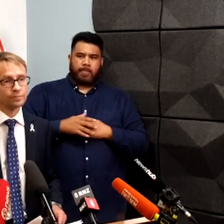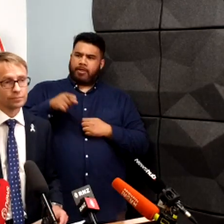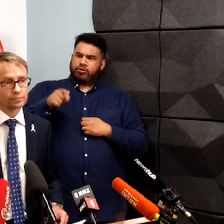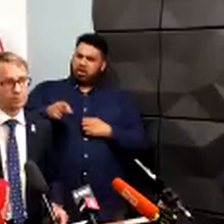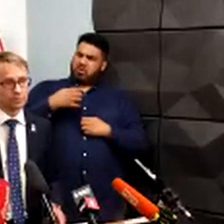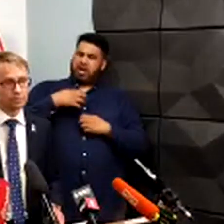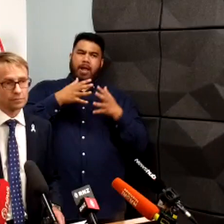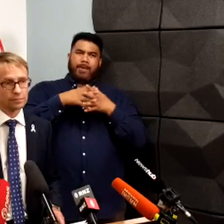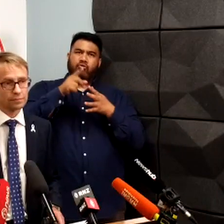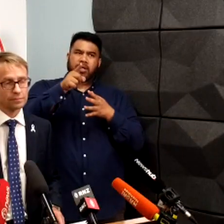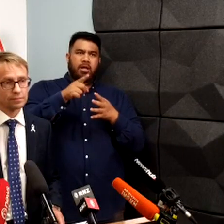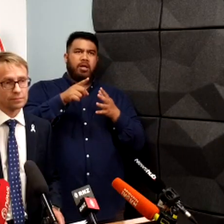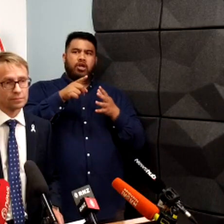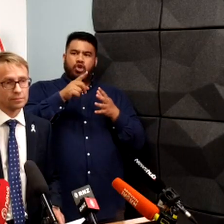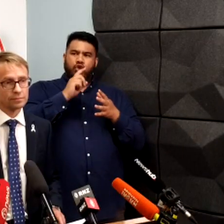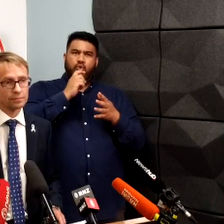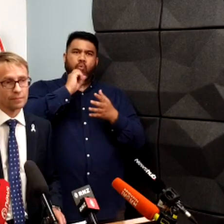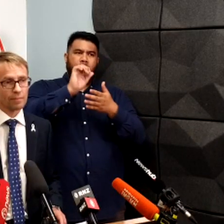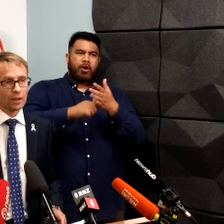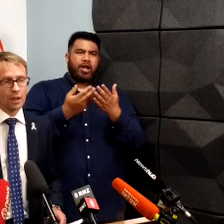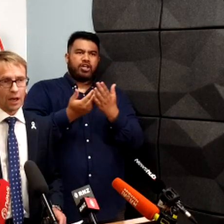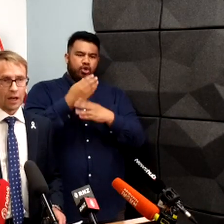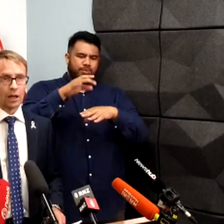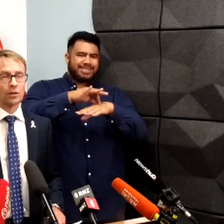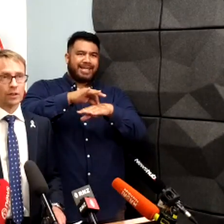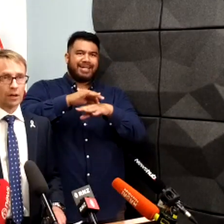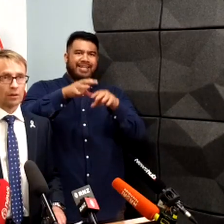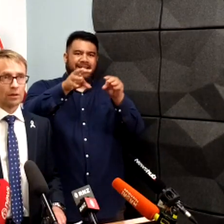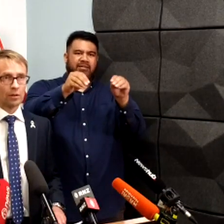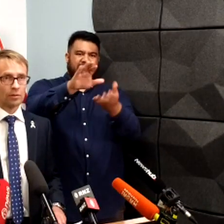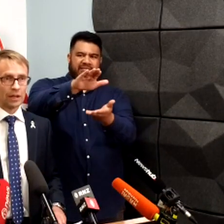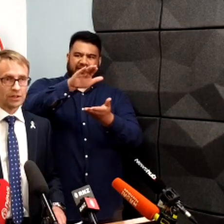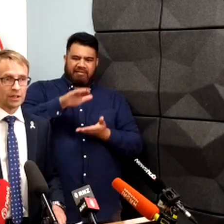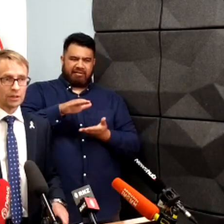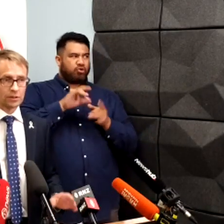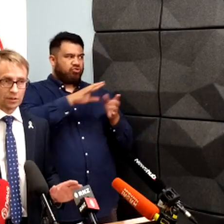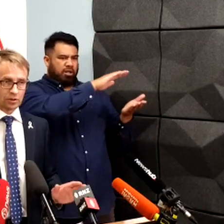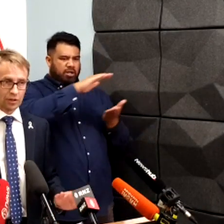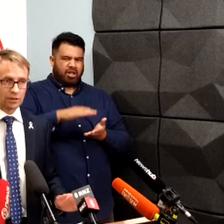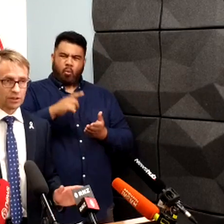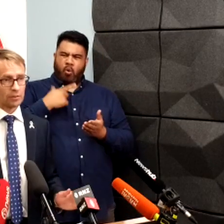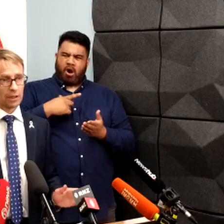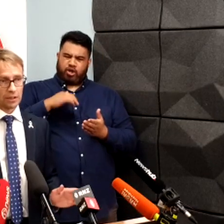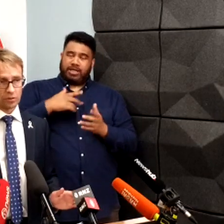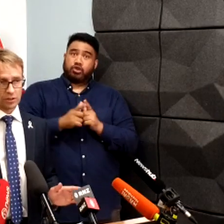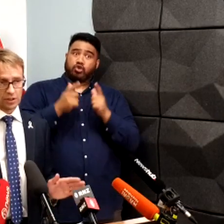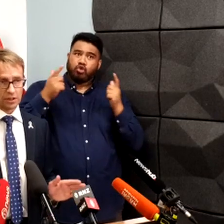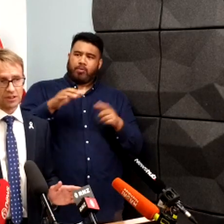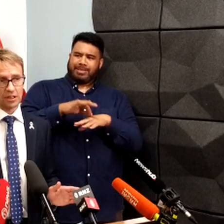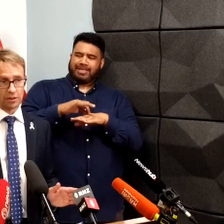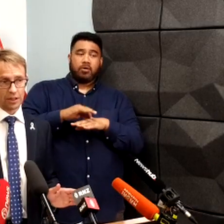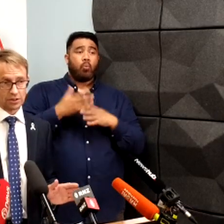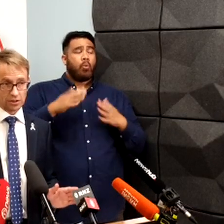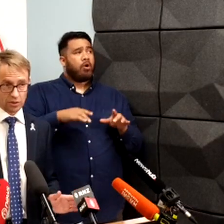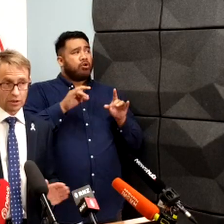over from America, and how much is coming from Australia? Now, My understanding is the Australian Skin Bank has already sent